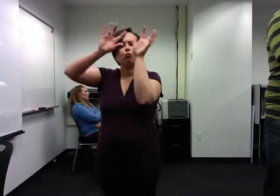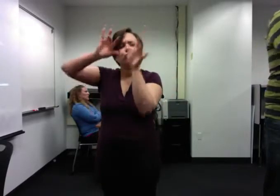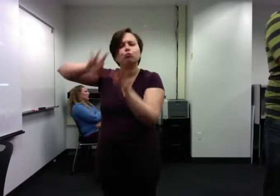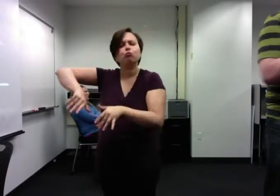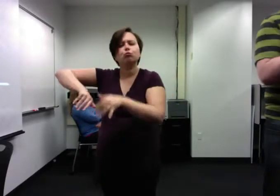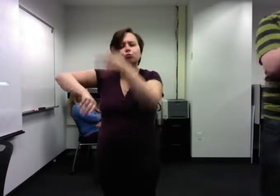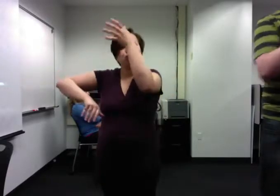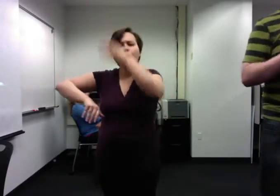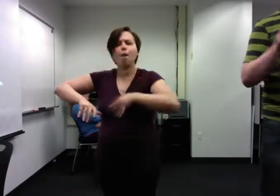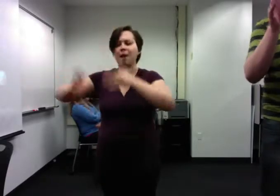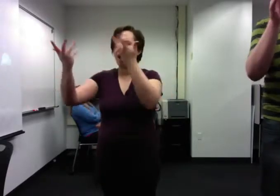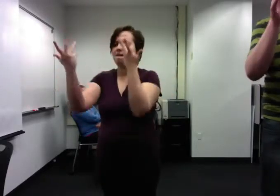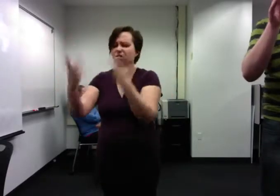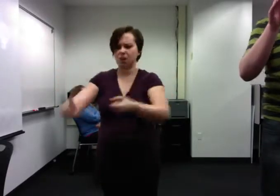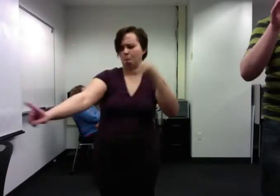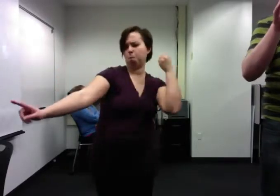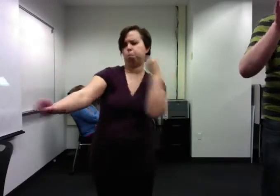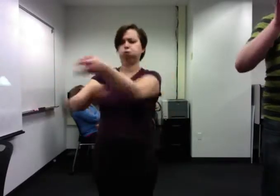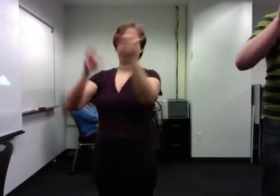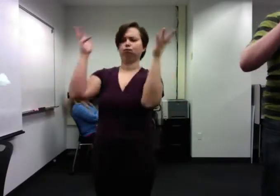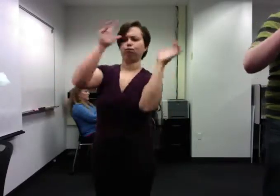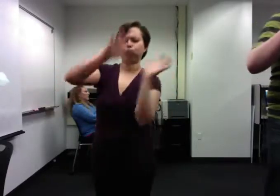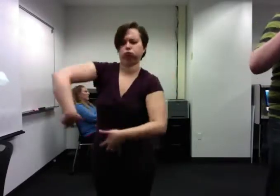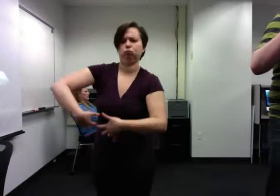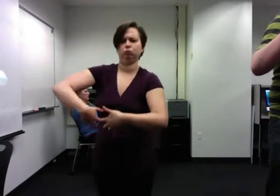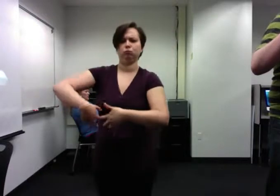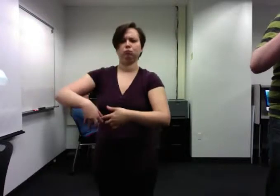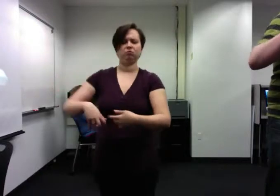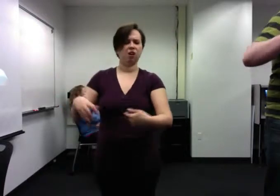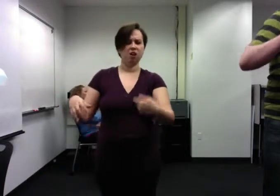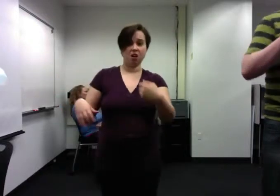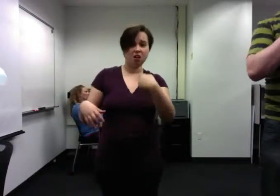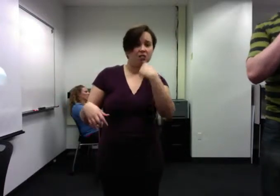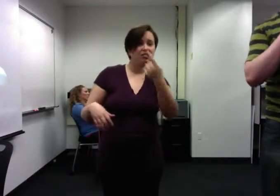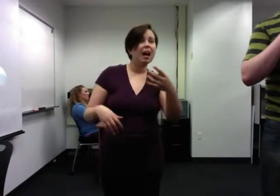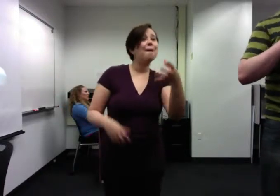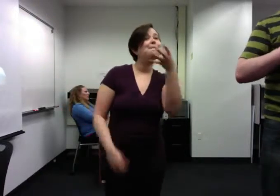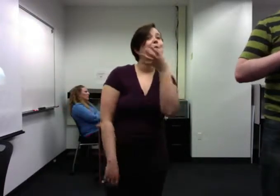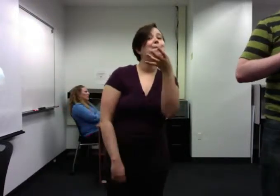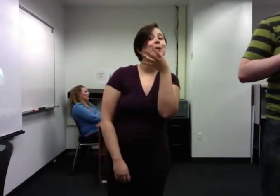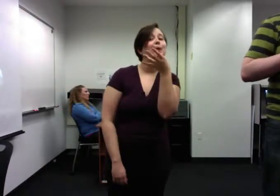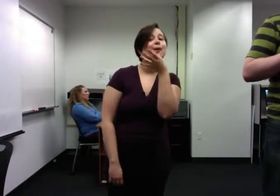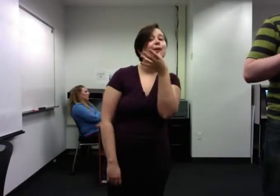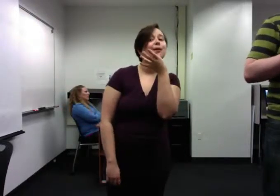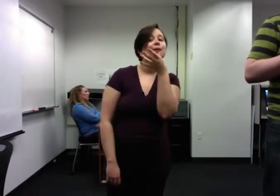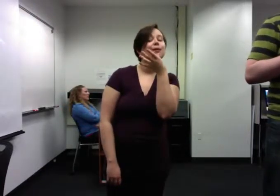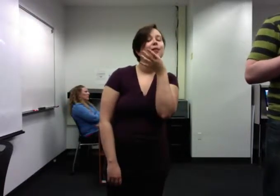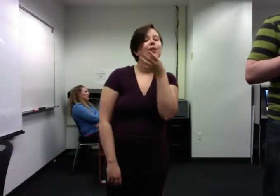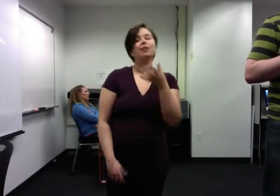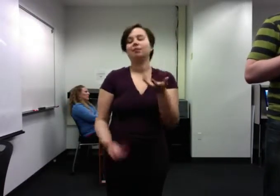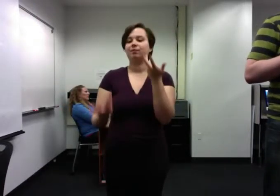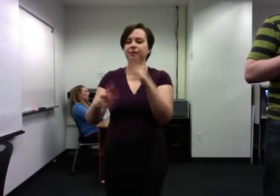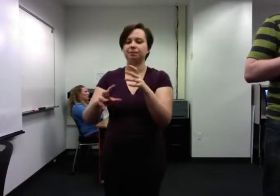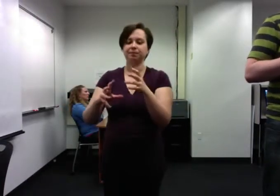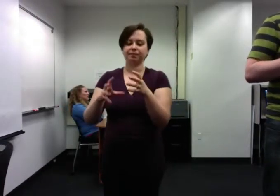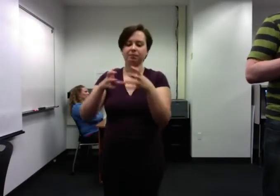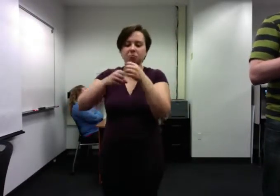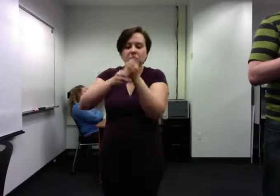And she'd say, Mommy! And then she'd do another one, and she'd go, pow, and she'd